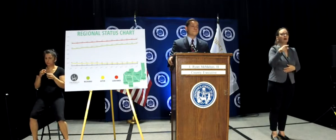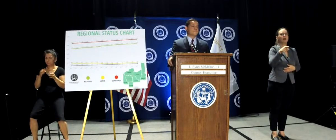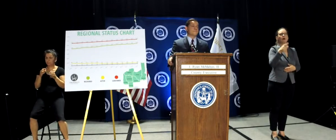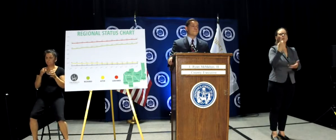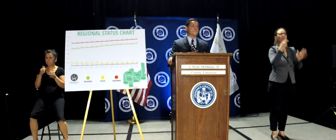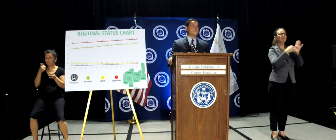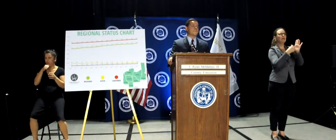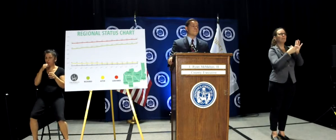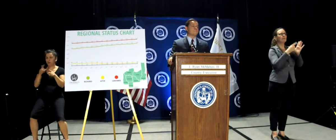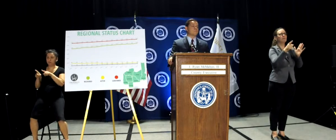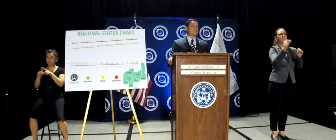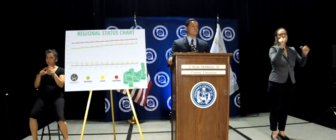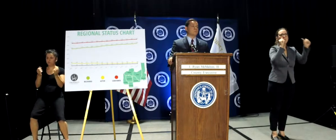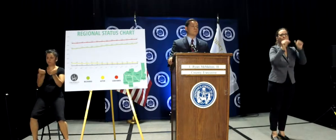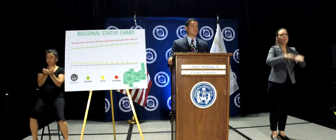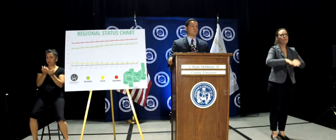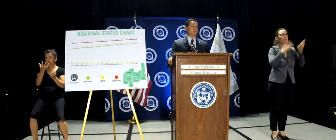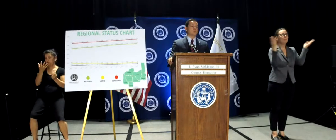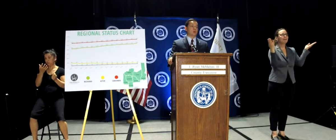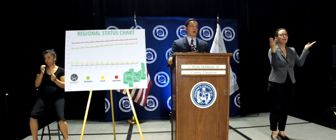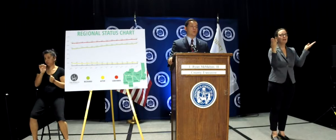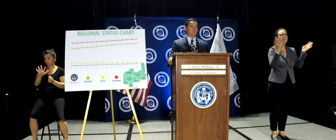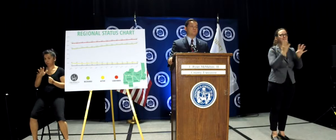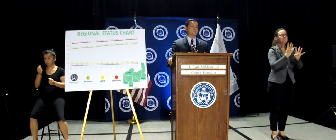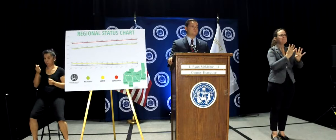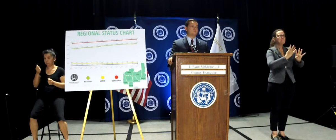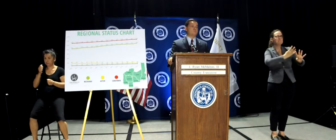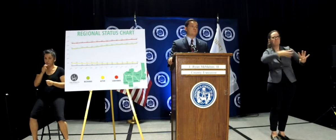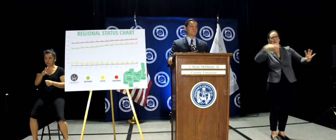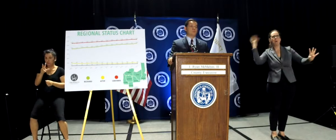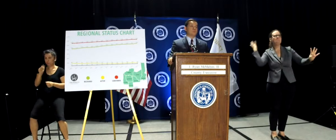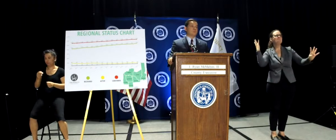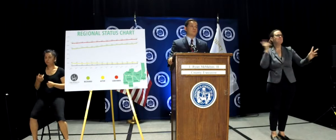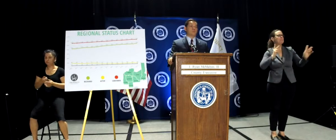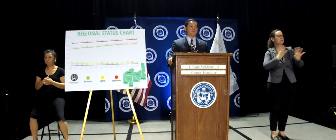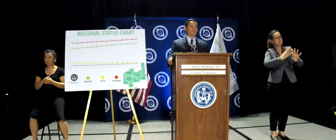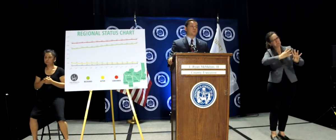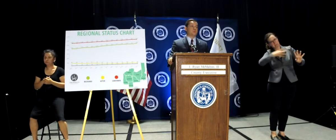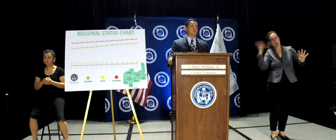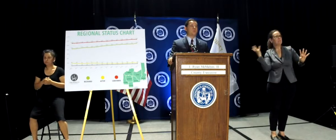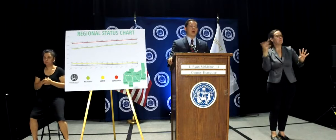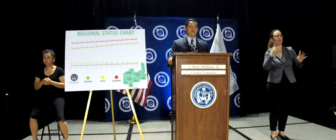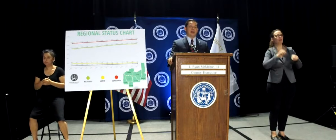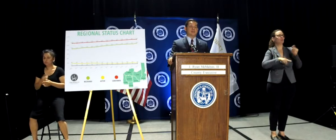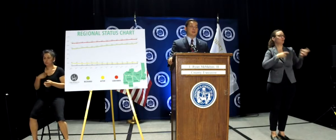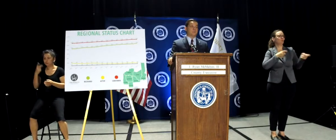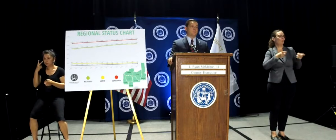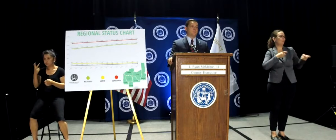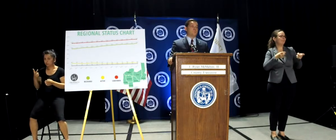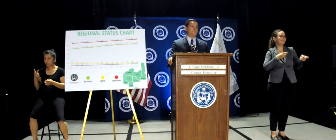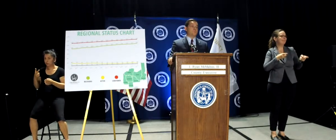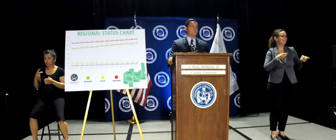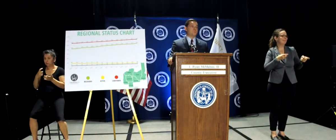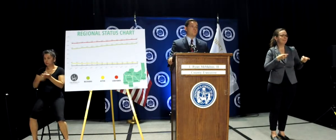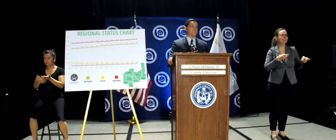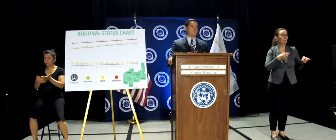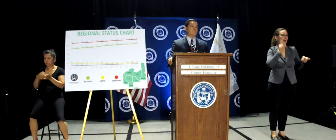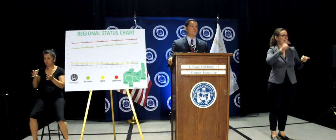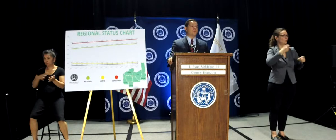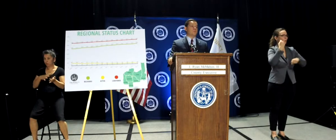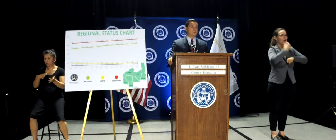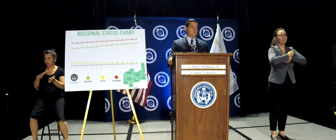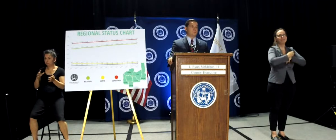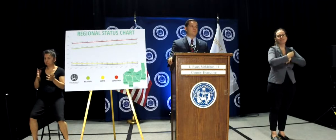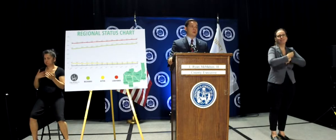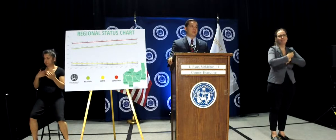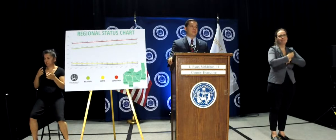Have you seen the regulations from the state? Because it seems like right now No. it's another thing where bars and restaurants are really in the dark. I have not seen them. Did you talk about it at